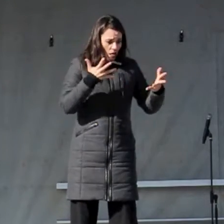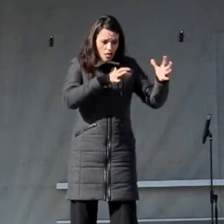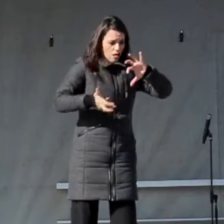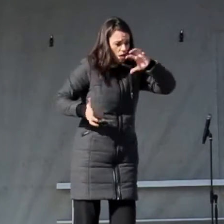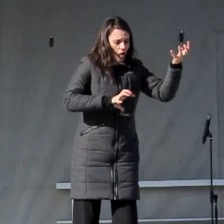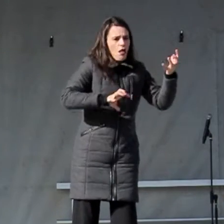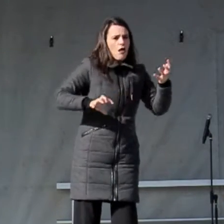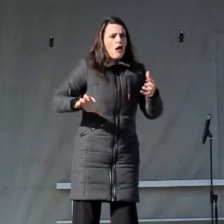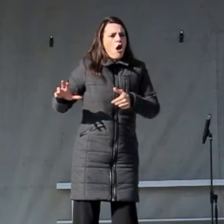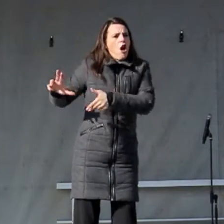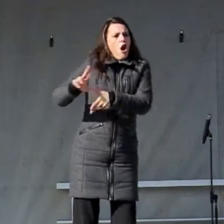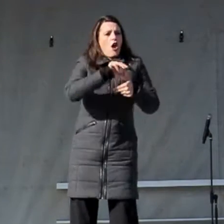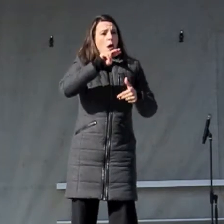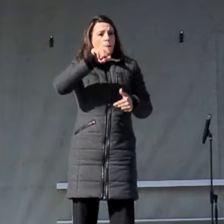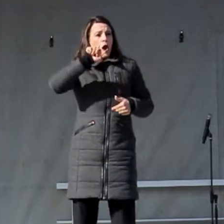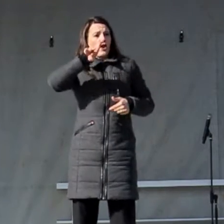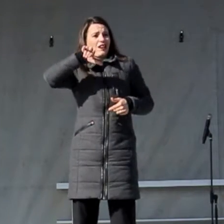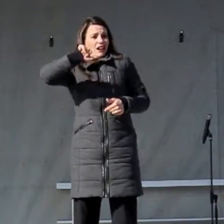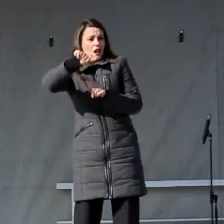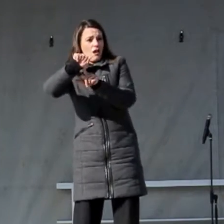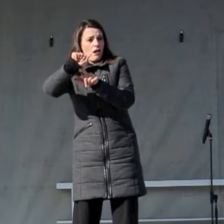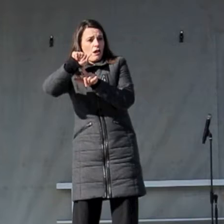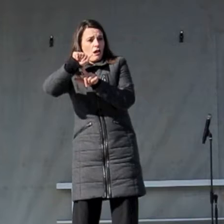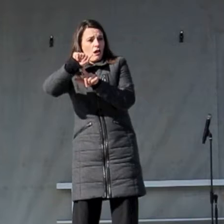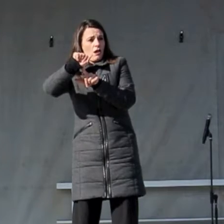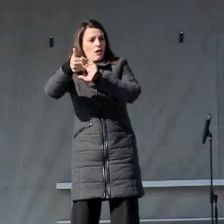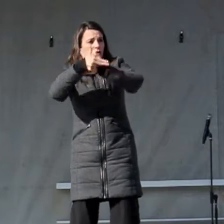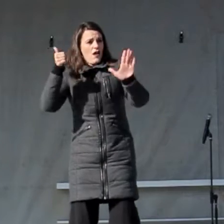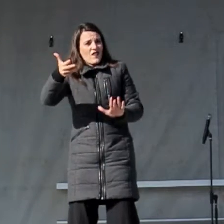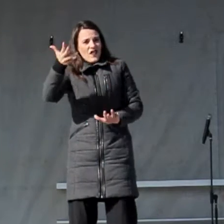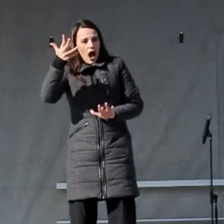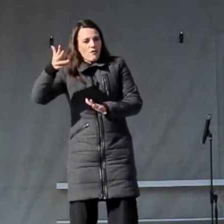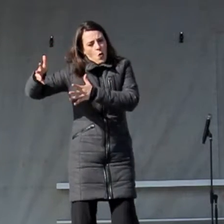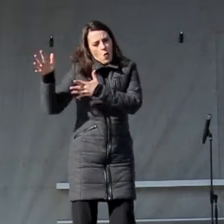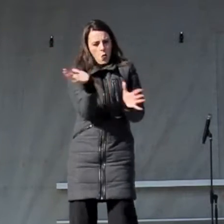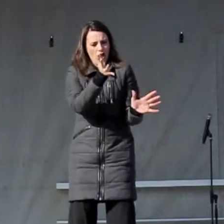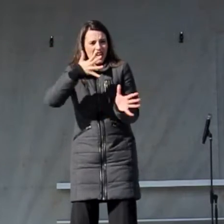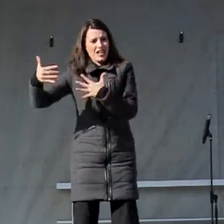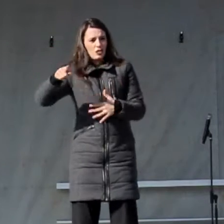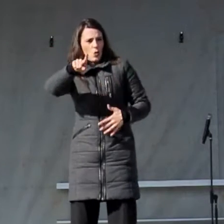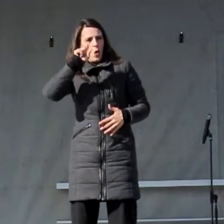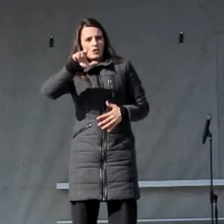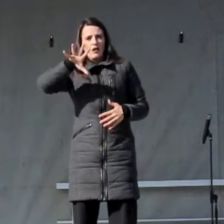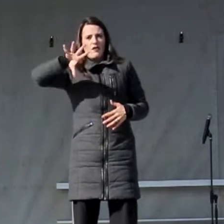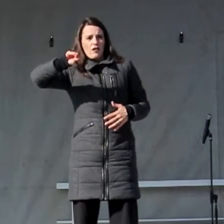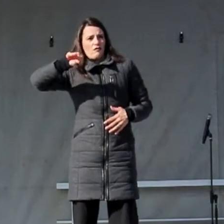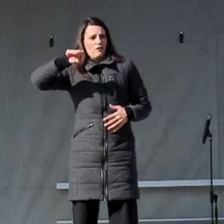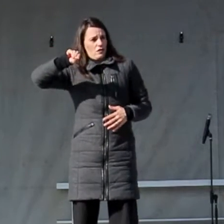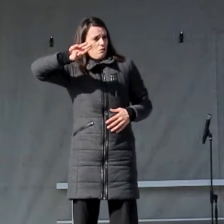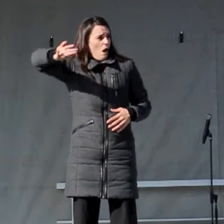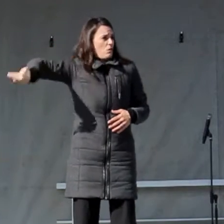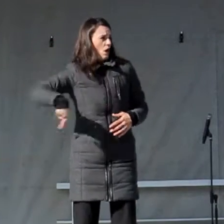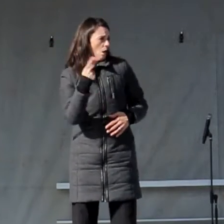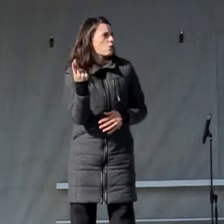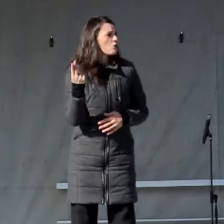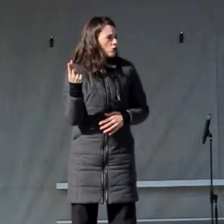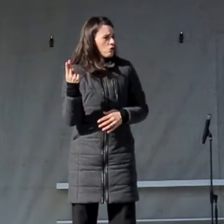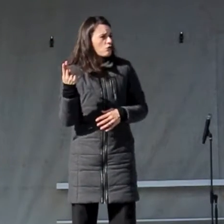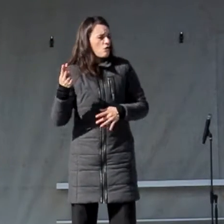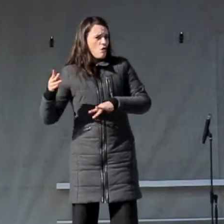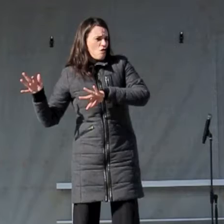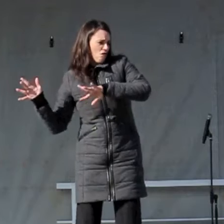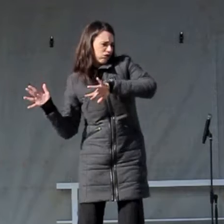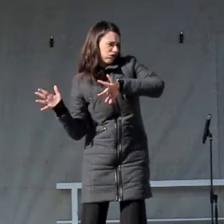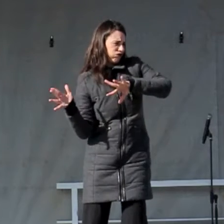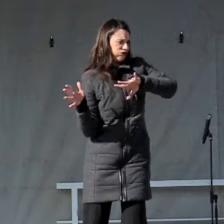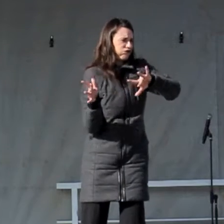Hurricane Maria, a Category 5 of winds of 155 miles per hour,